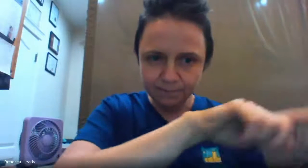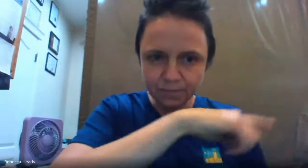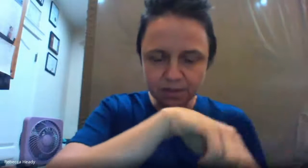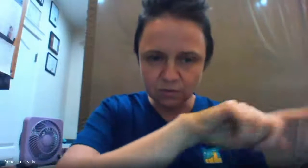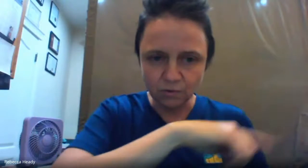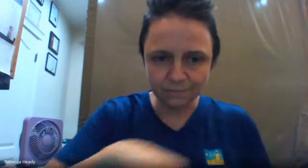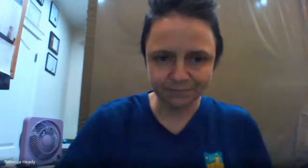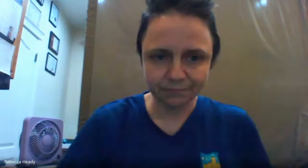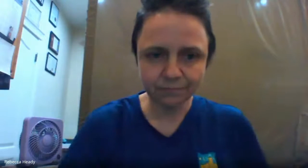circle.